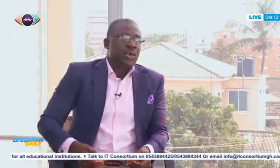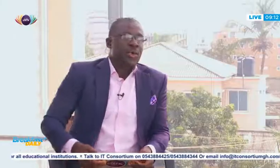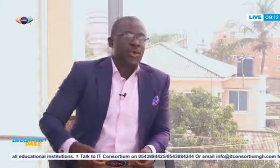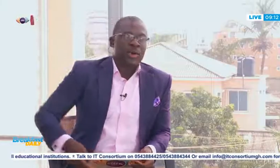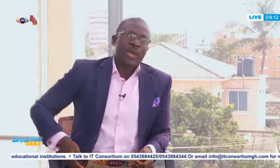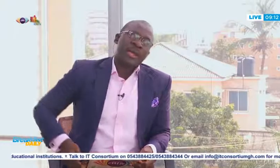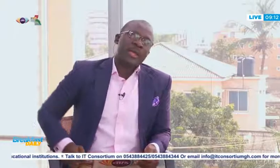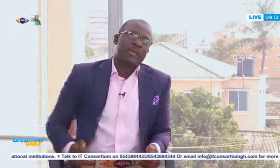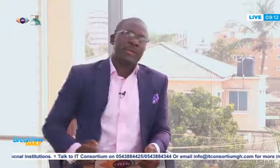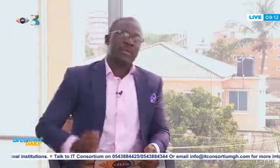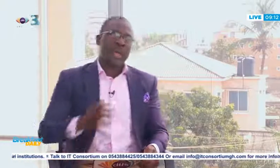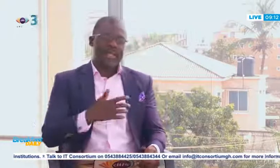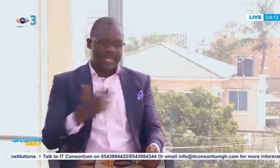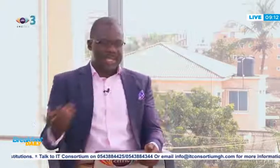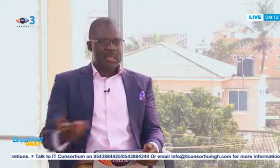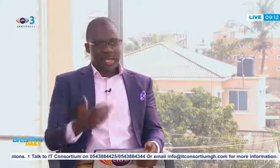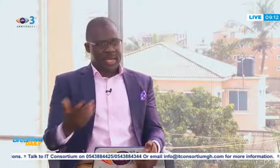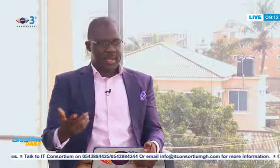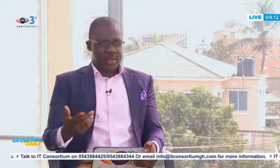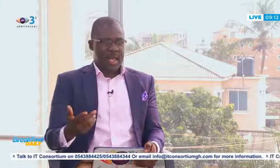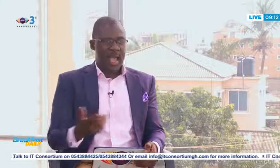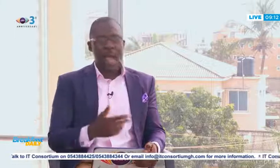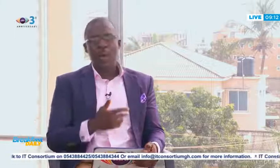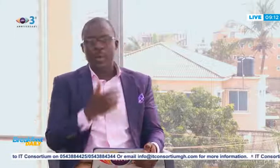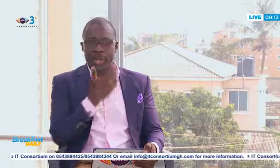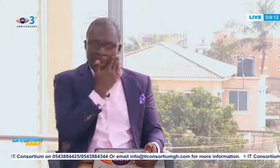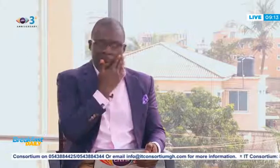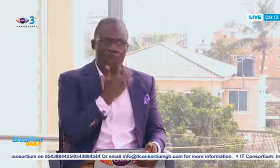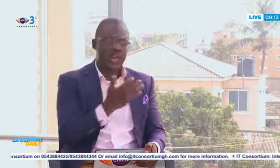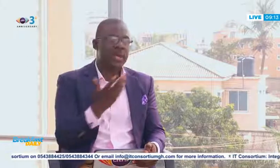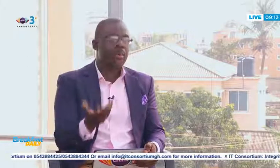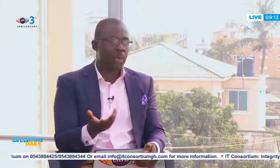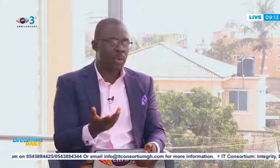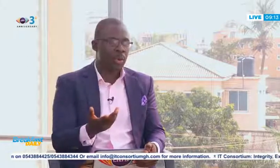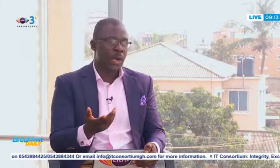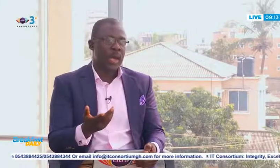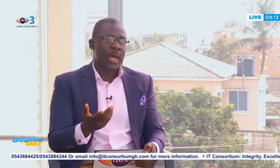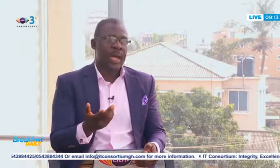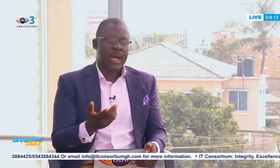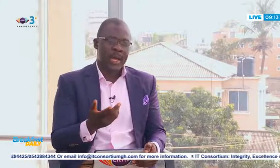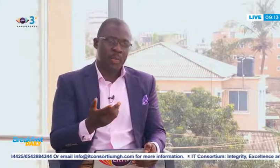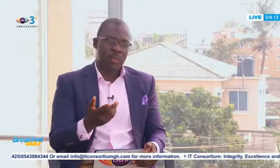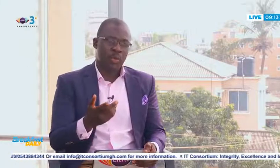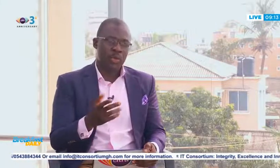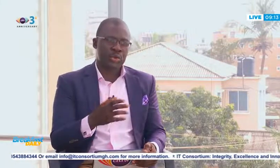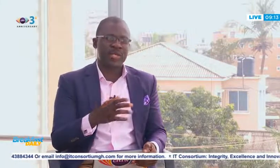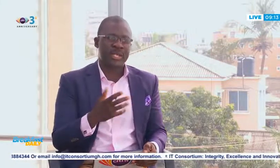so, realistically speaking, how many people would you